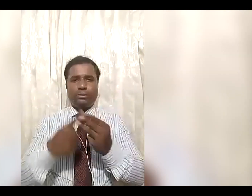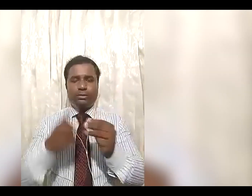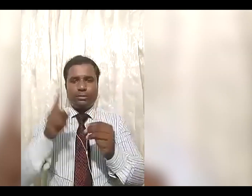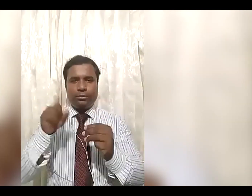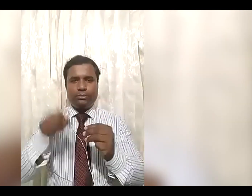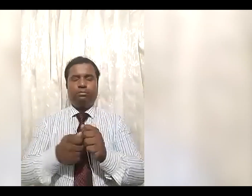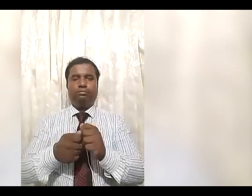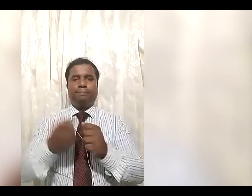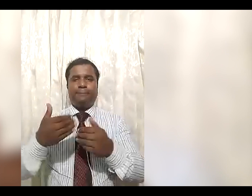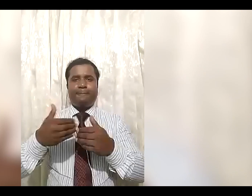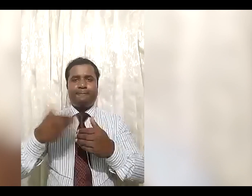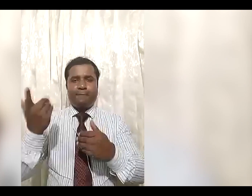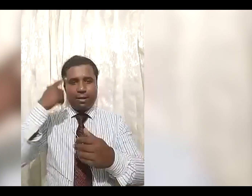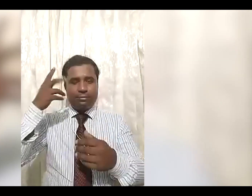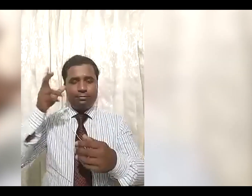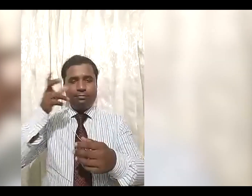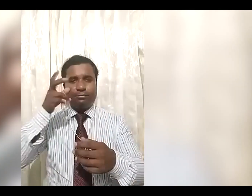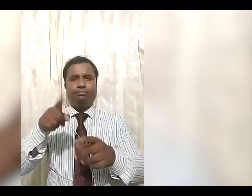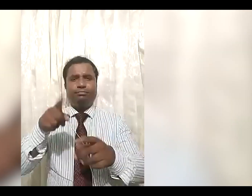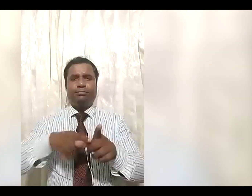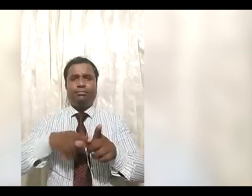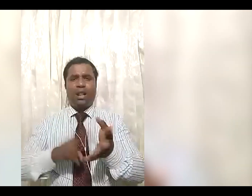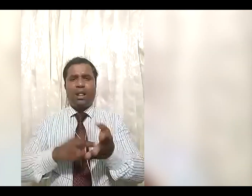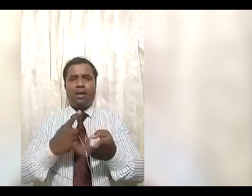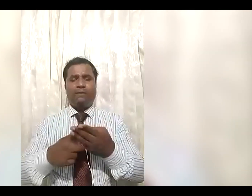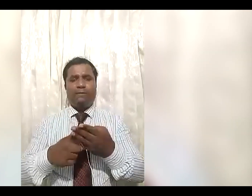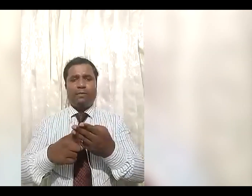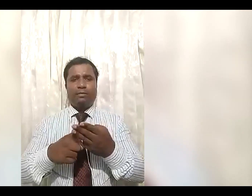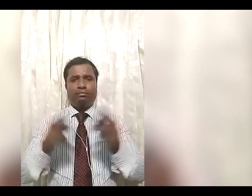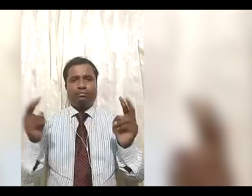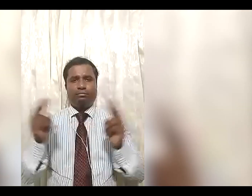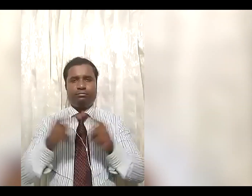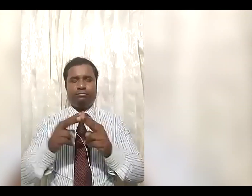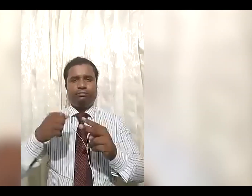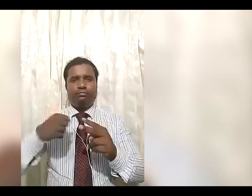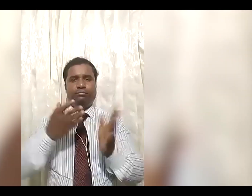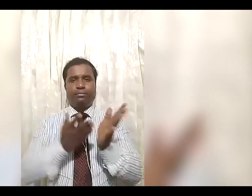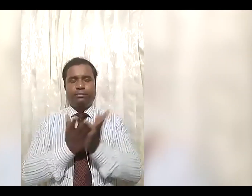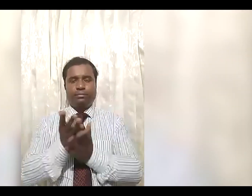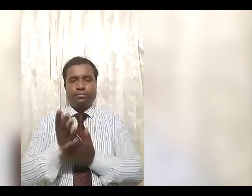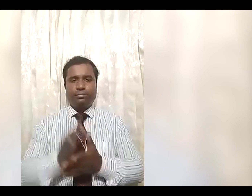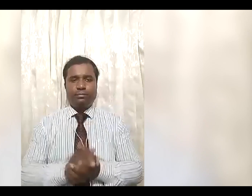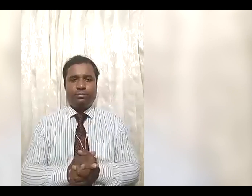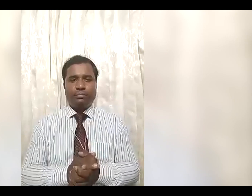titles? Lives Worth Living, and that was originally aired on PBS, just for your